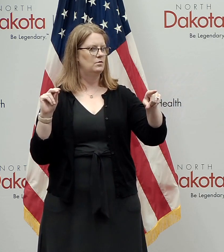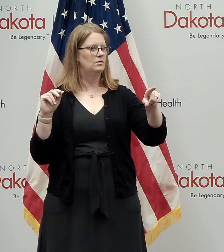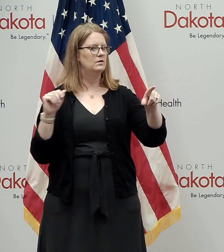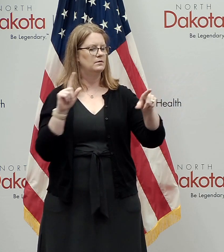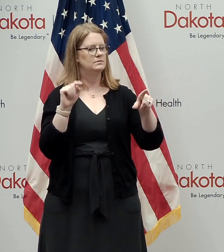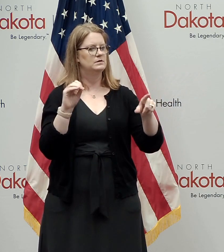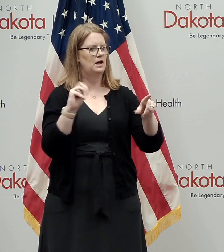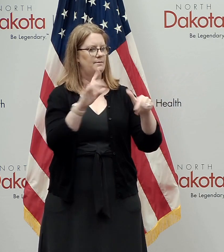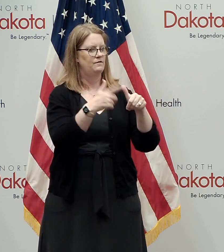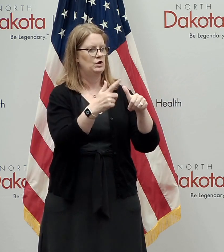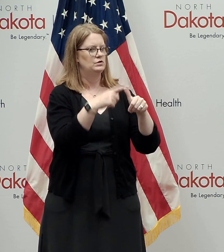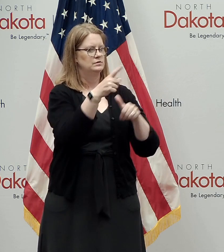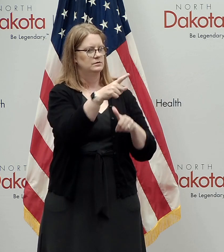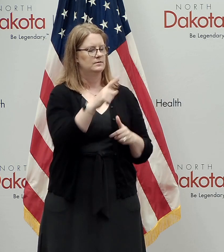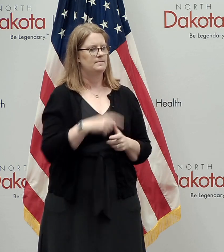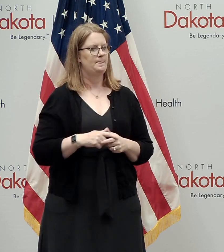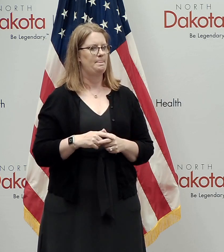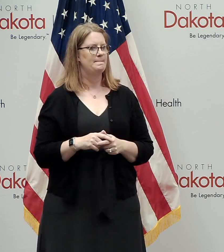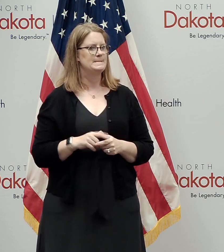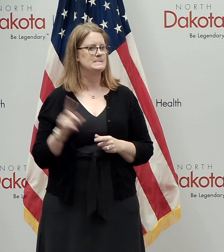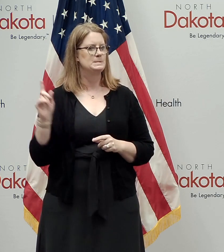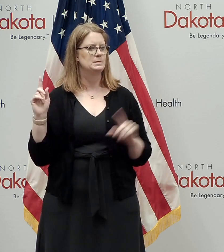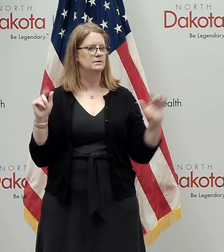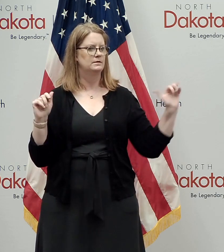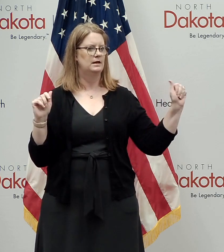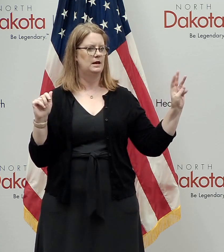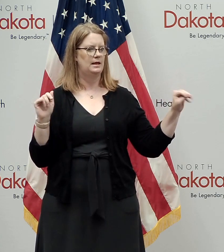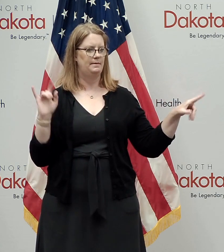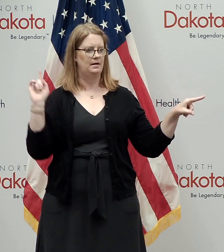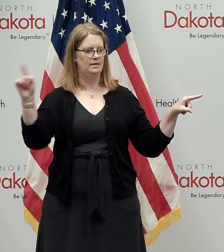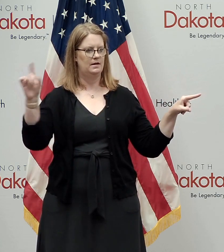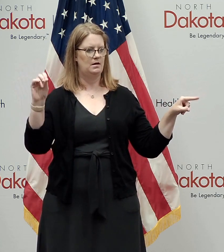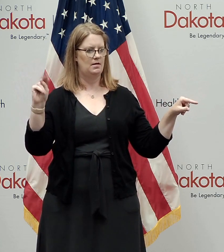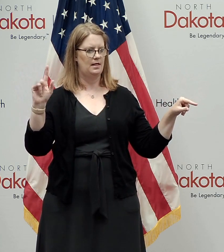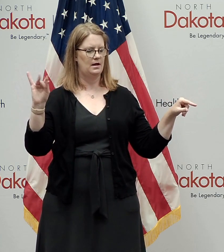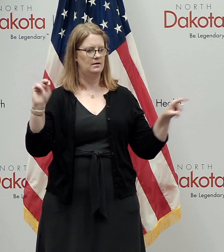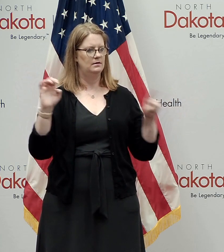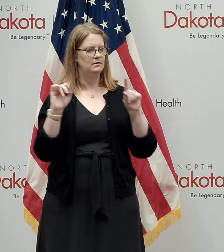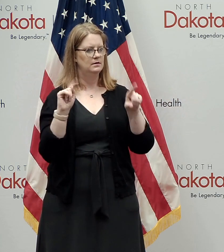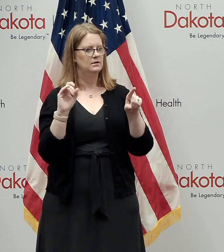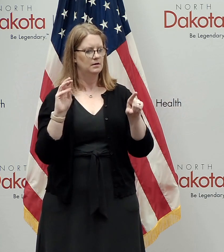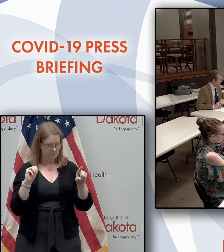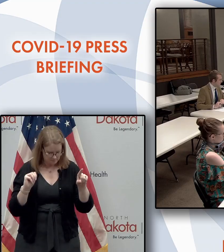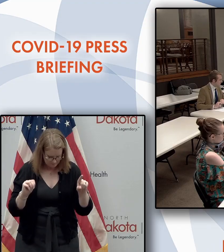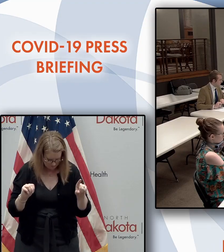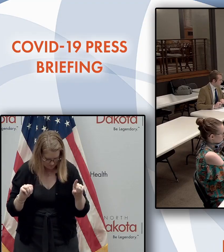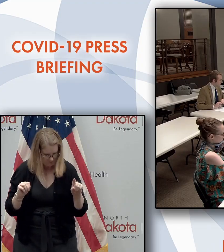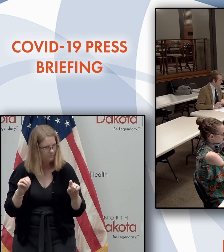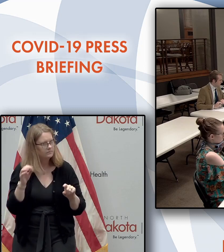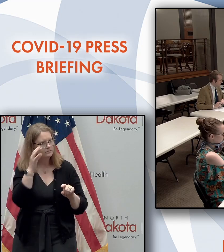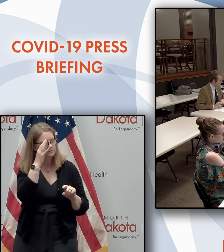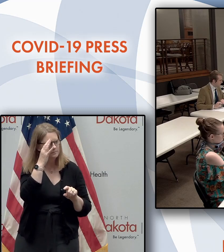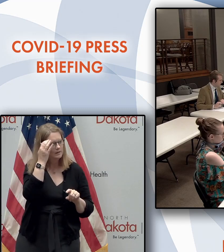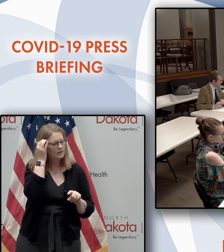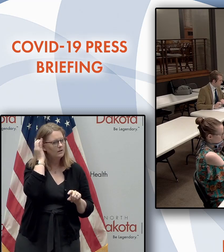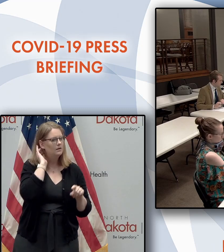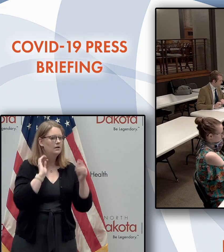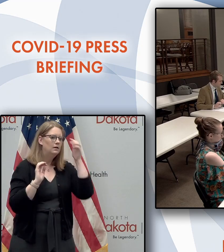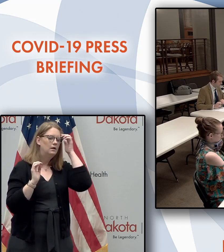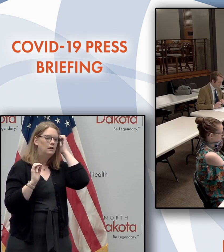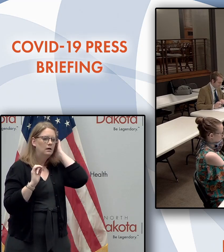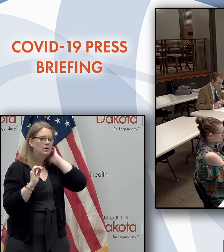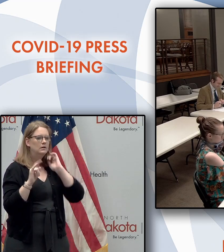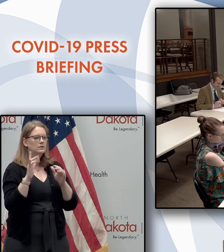Okay, we'll go to Tom first, then Amy, then online. One of my questions about schools and the